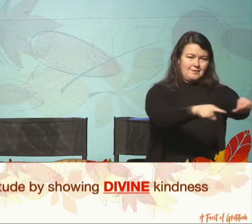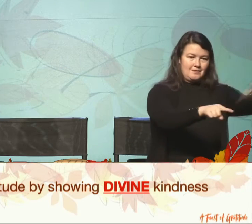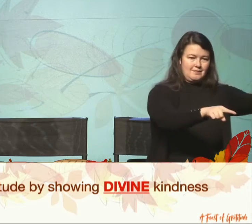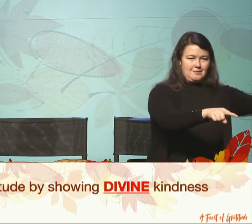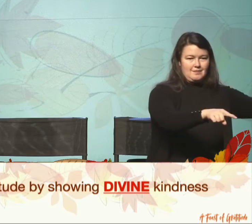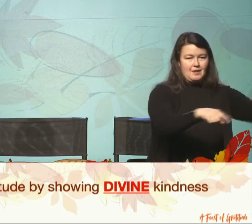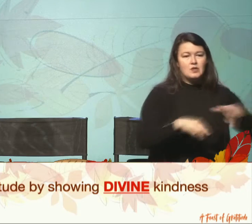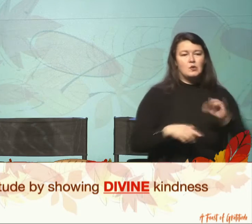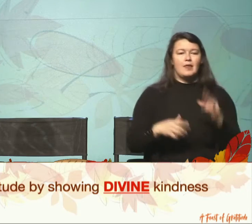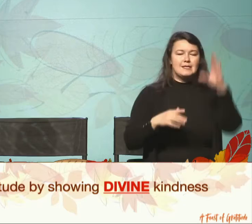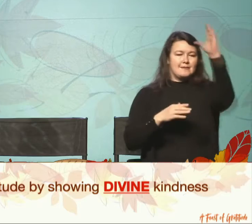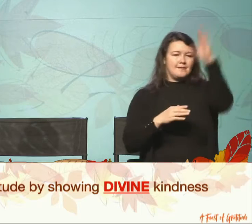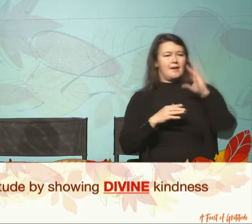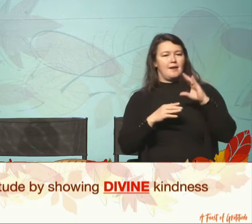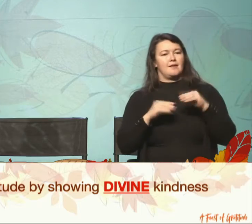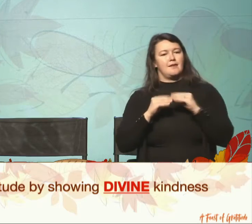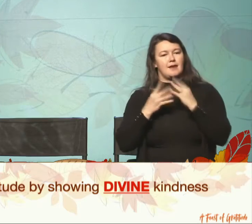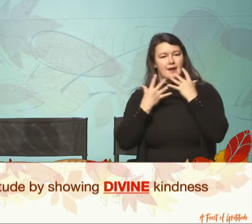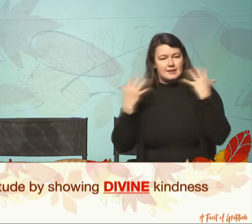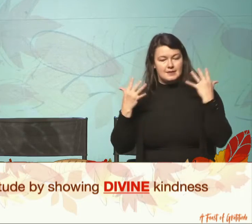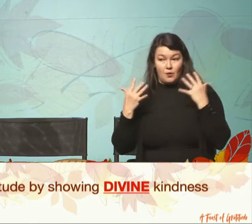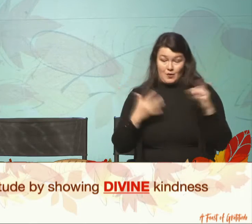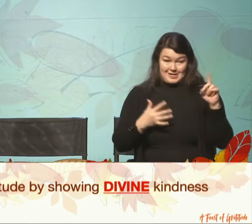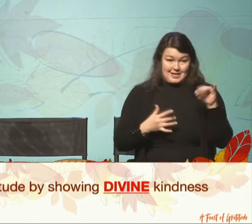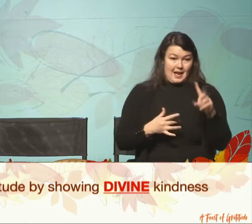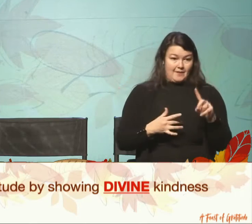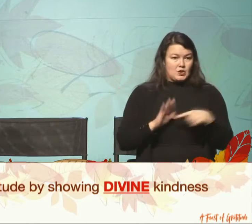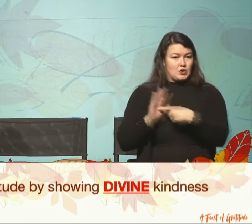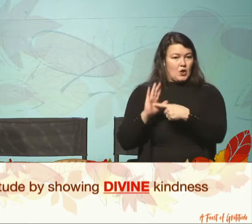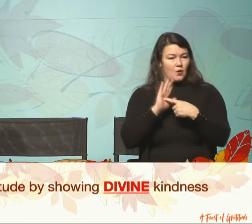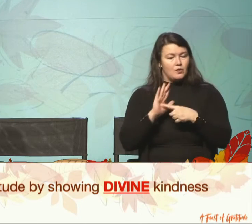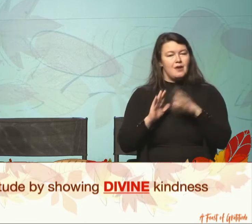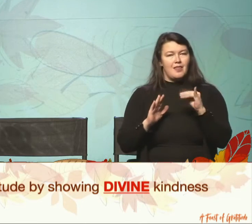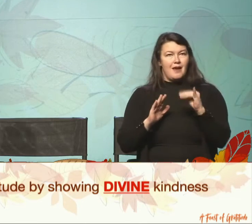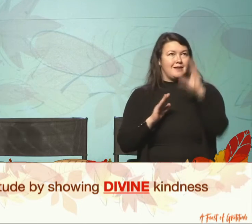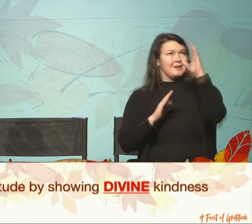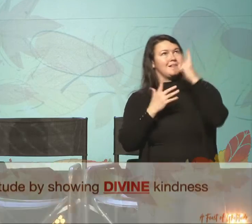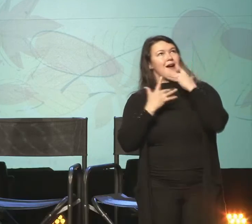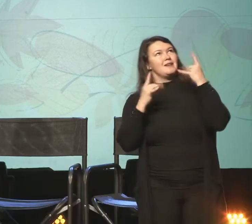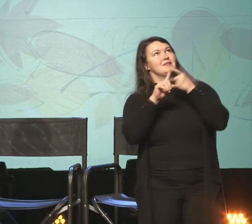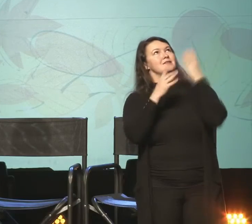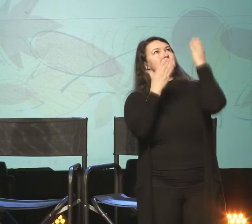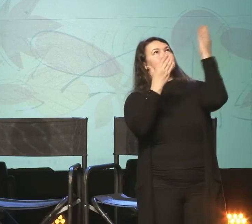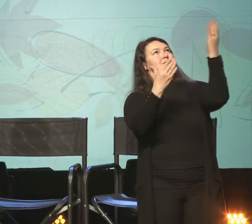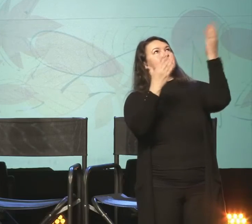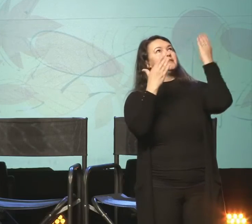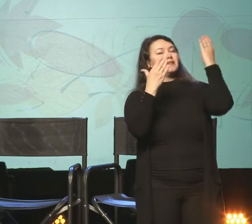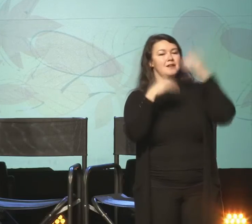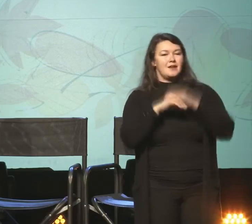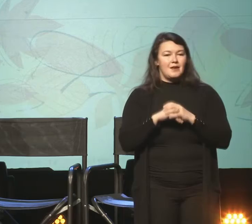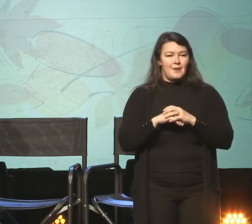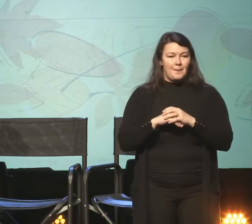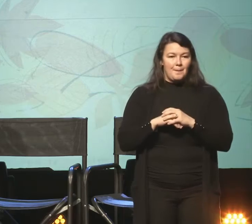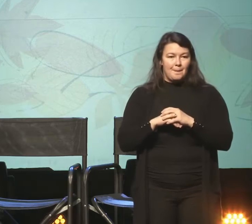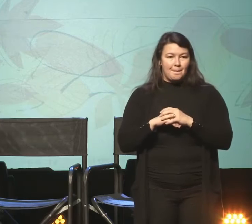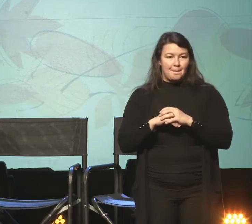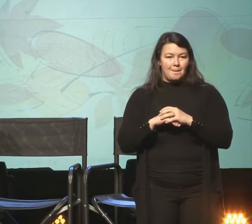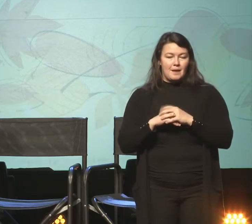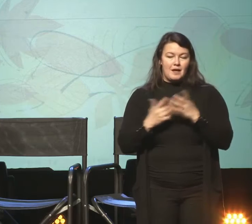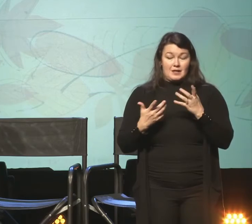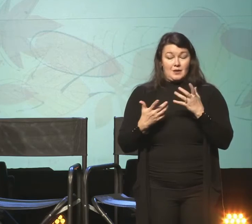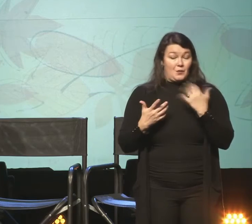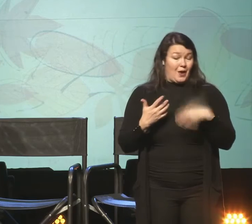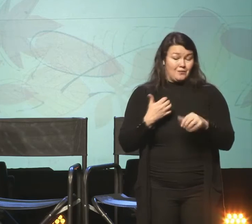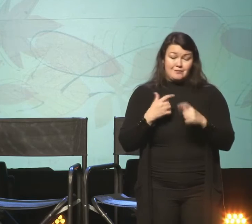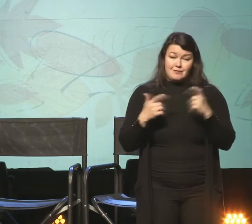kindness, right? Divine kindness, like what David showed, he called it the kindness of God because it was risky, it was costly, and it was